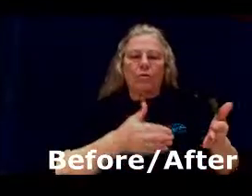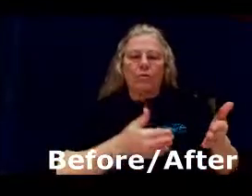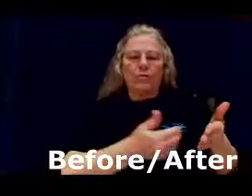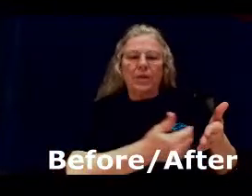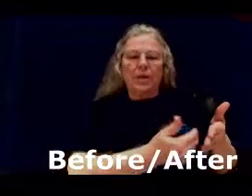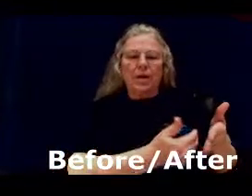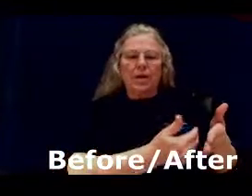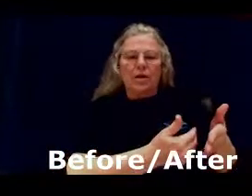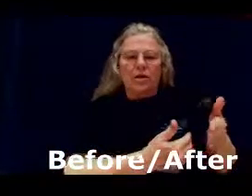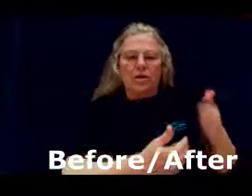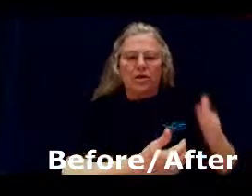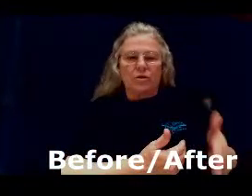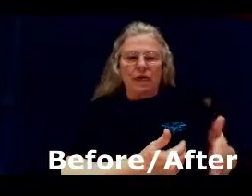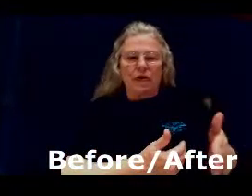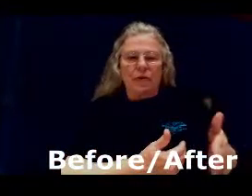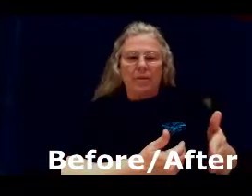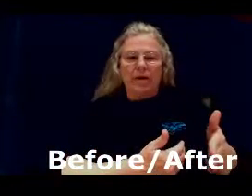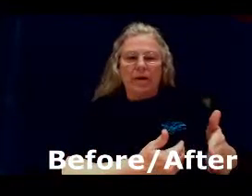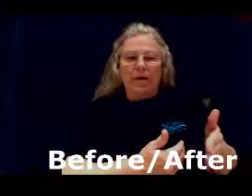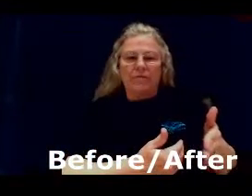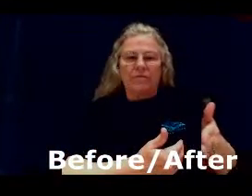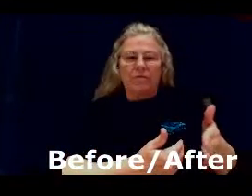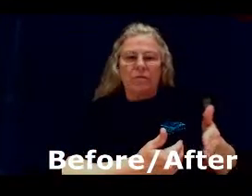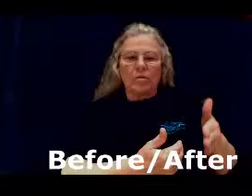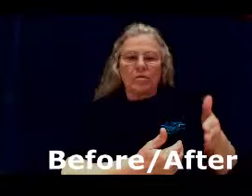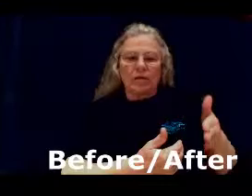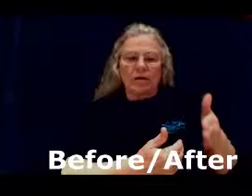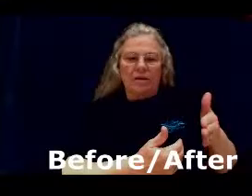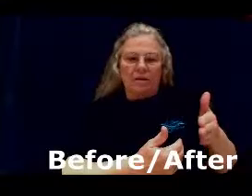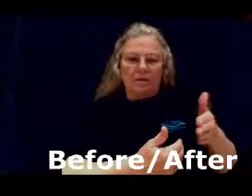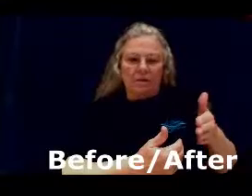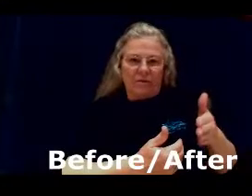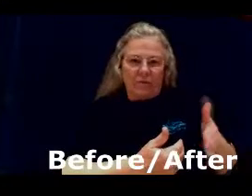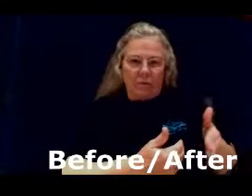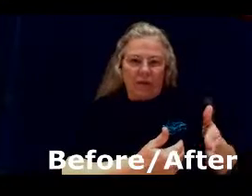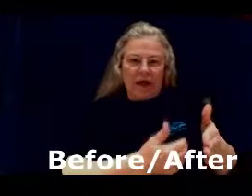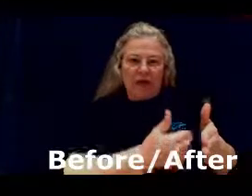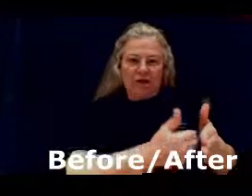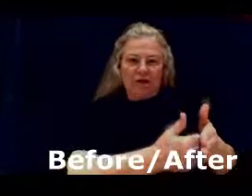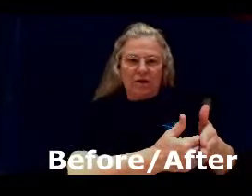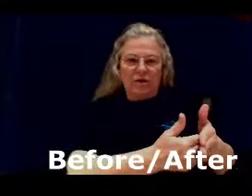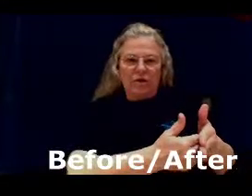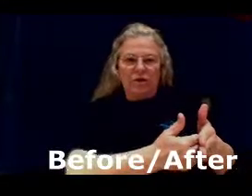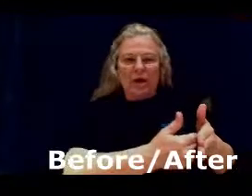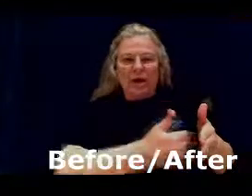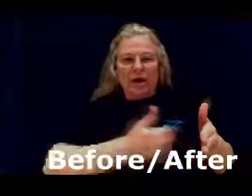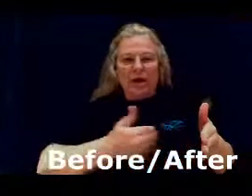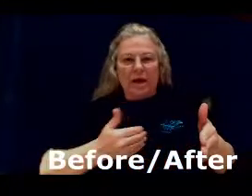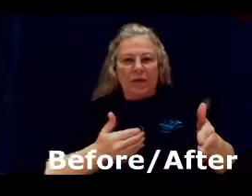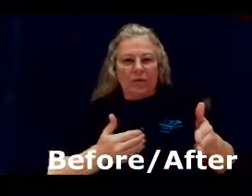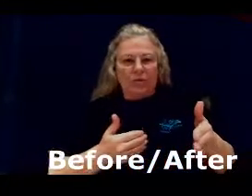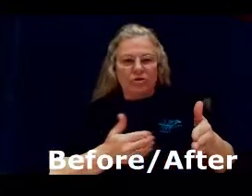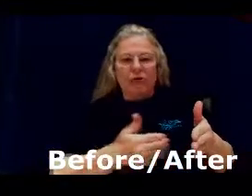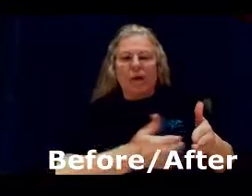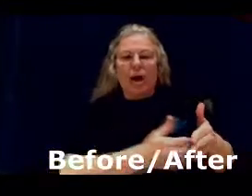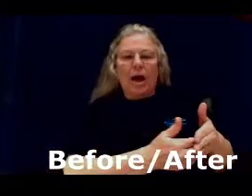Before, your non-dominant hand forms the location, your dominant hand pulls